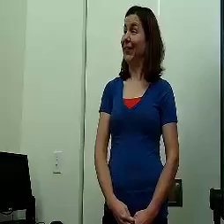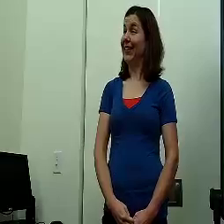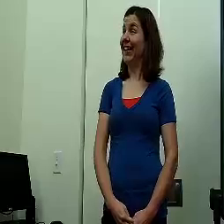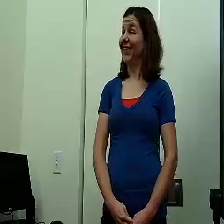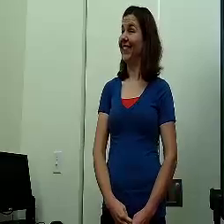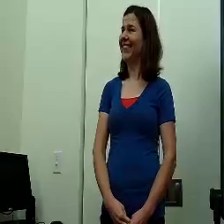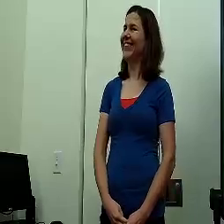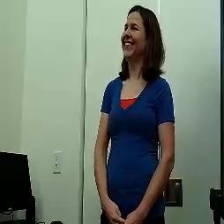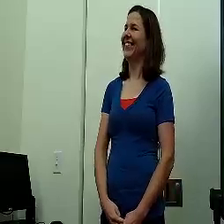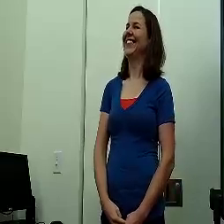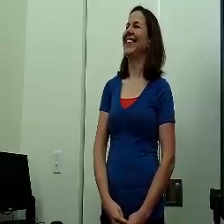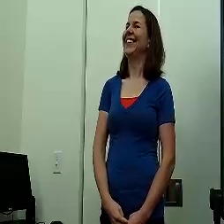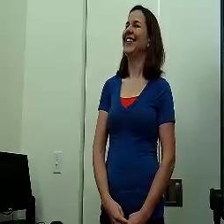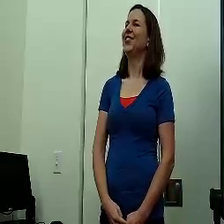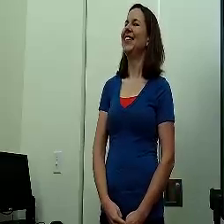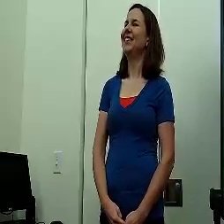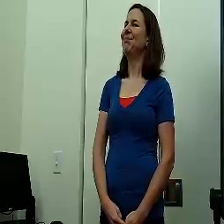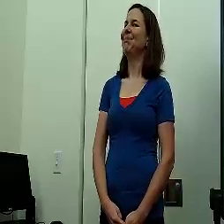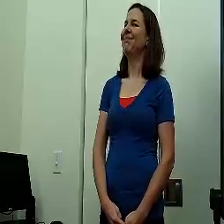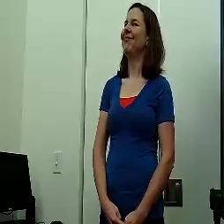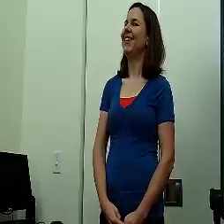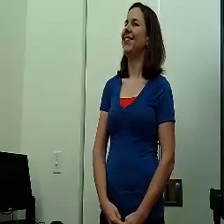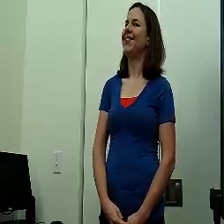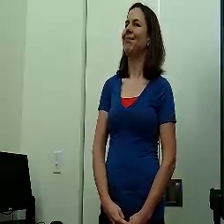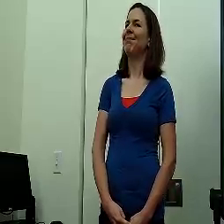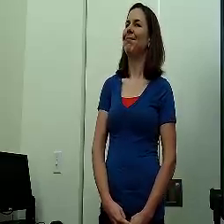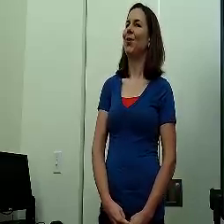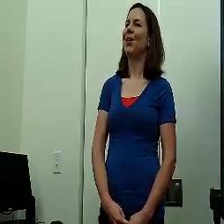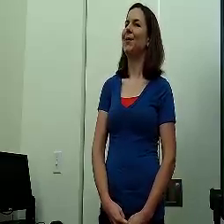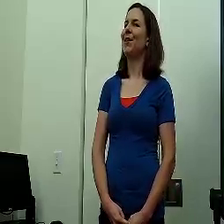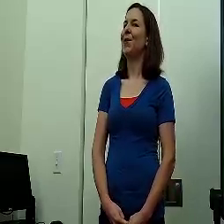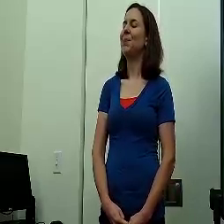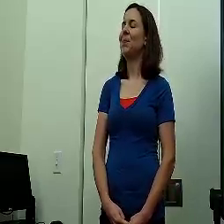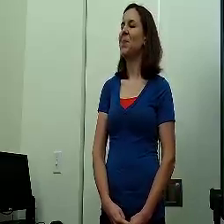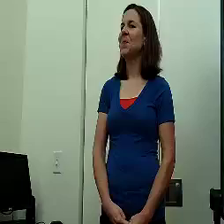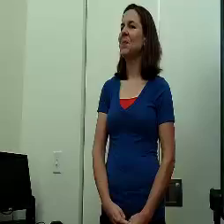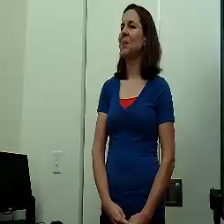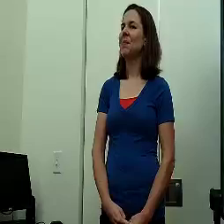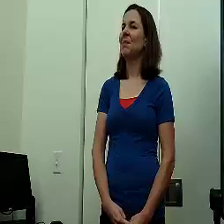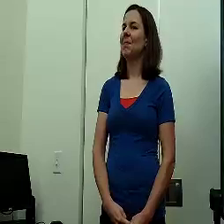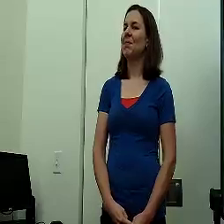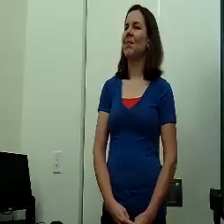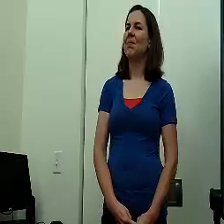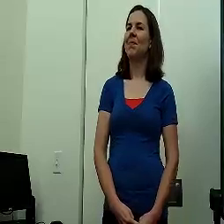Grease, actually. Huh? Grease. I thought you were doing oils with an O.